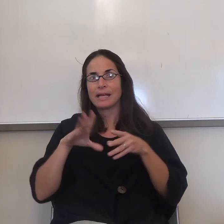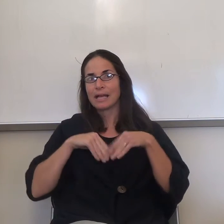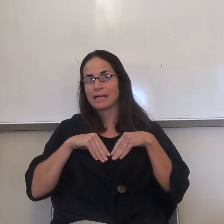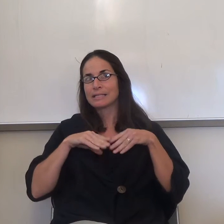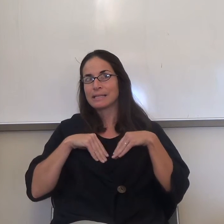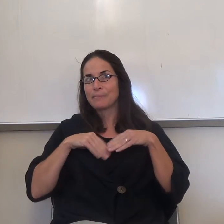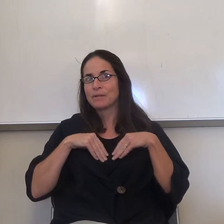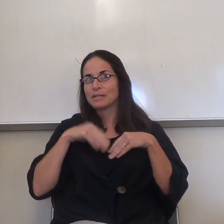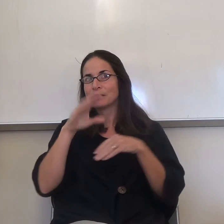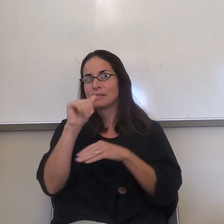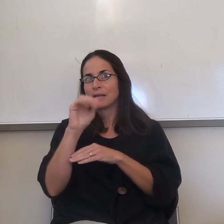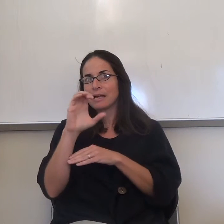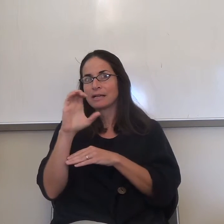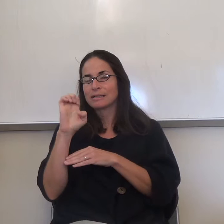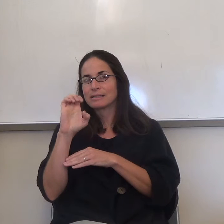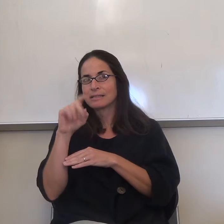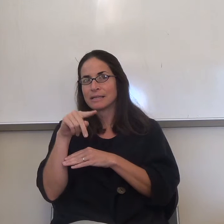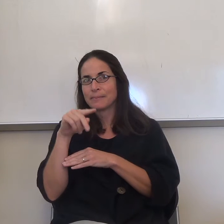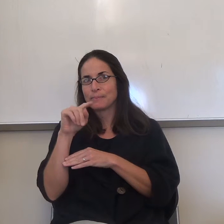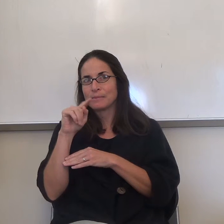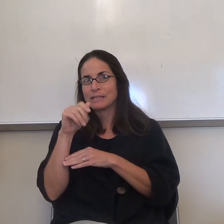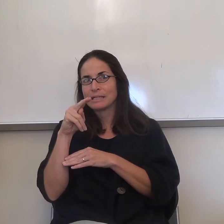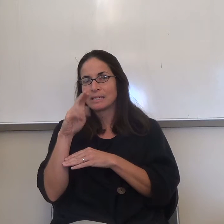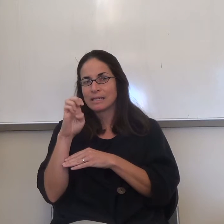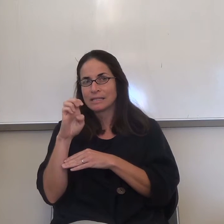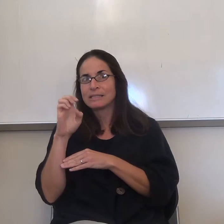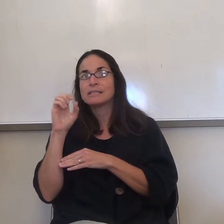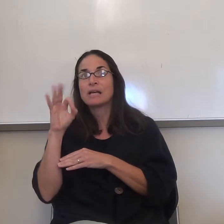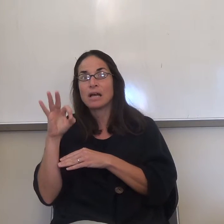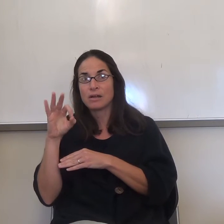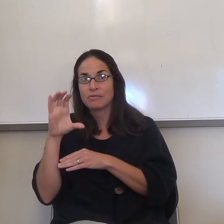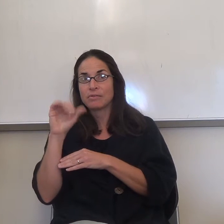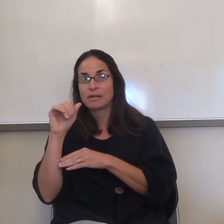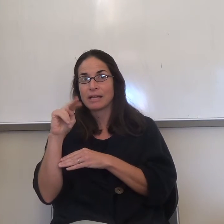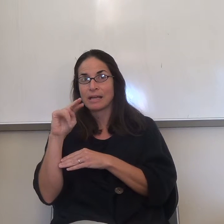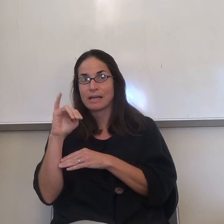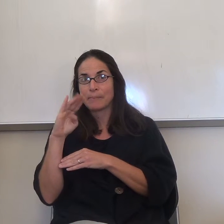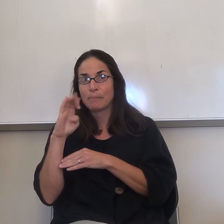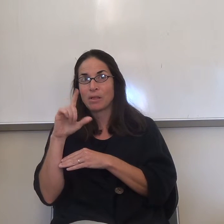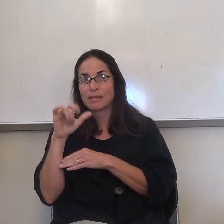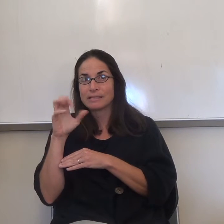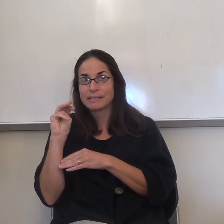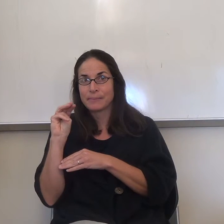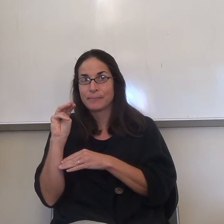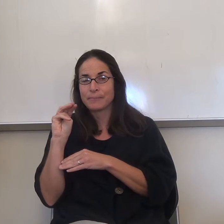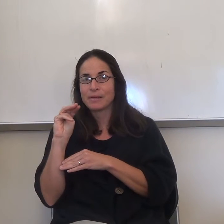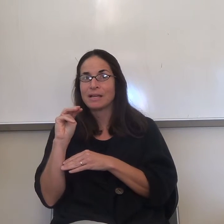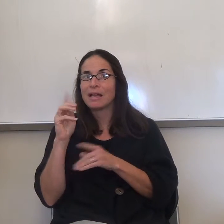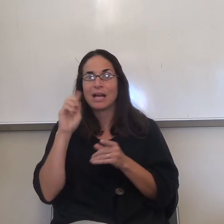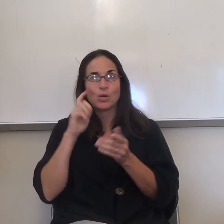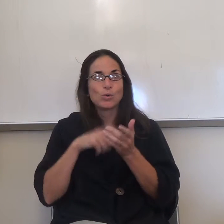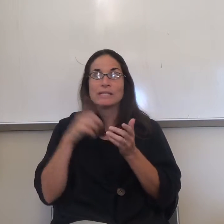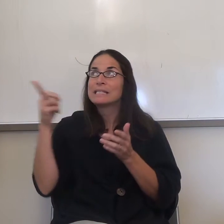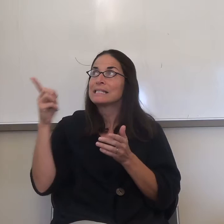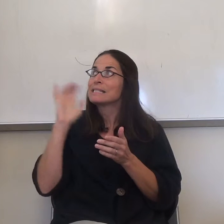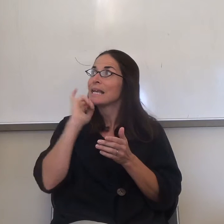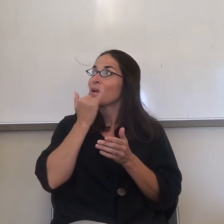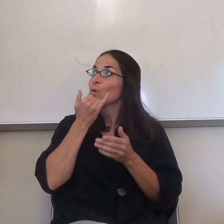many people across all the classes, where we've just got one long list, and I'm gonna ask you,